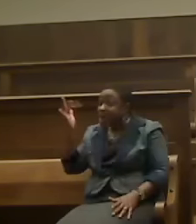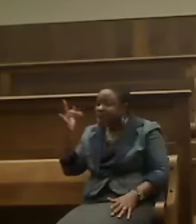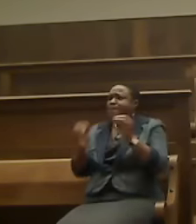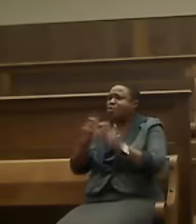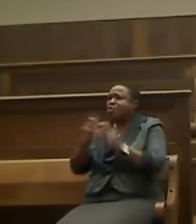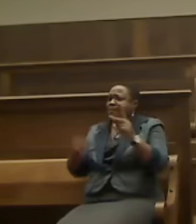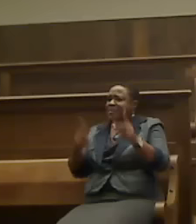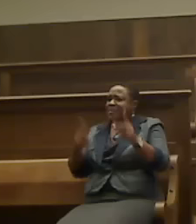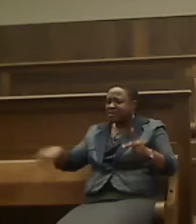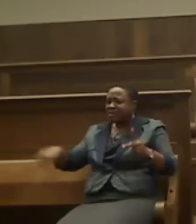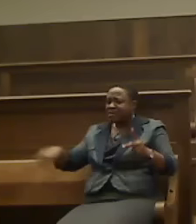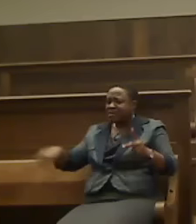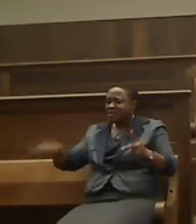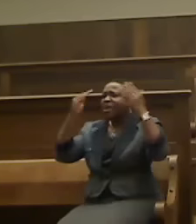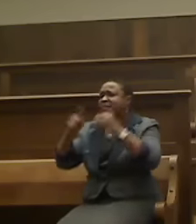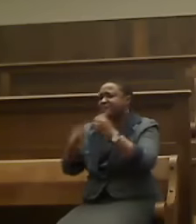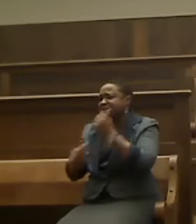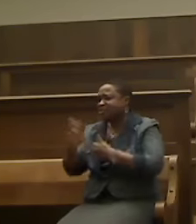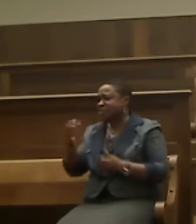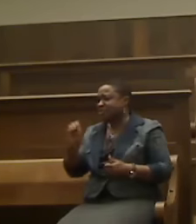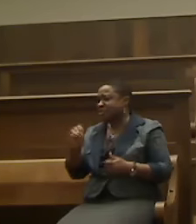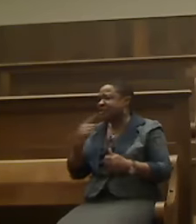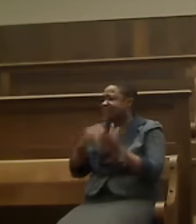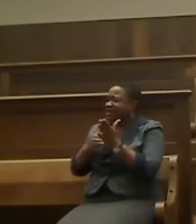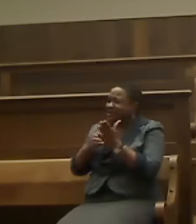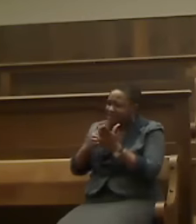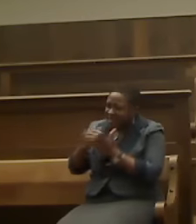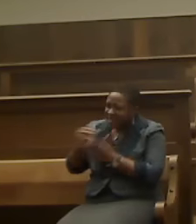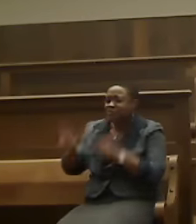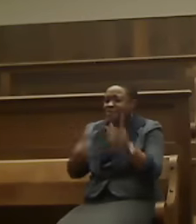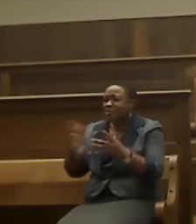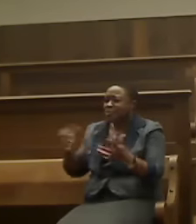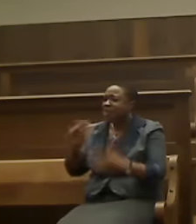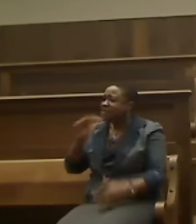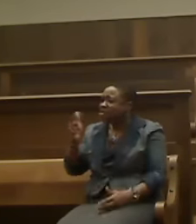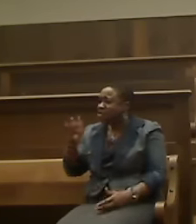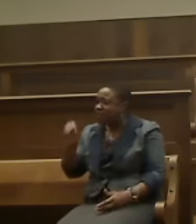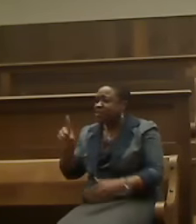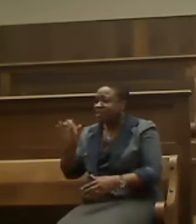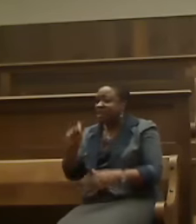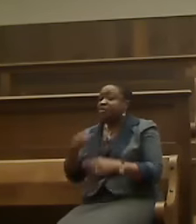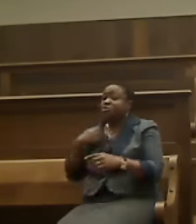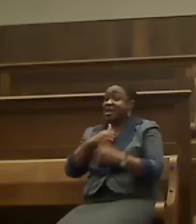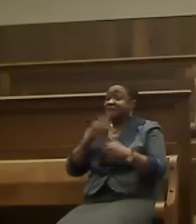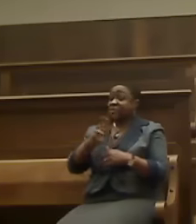of the dangers of GMOs. We have millions of people seeking non-GMO diets. We have a website,